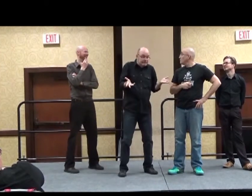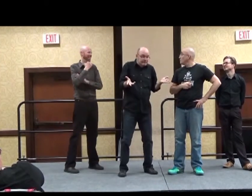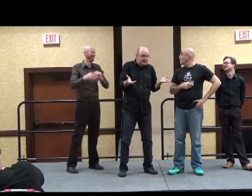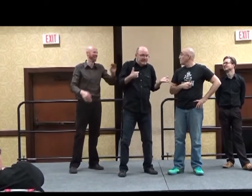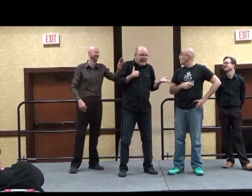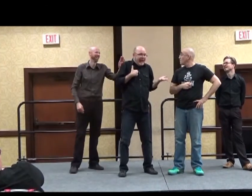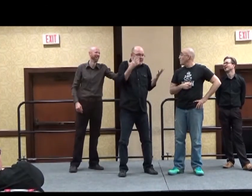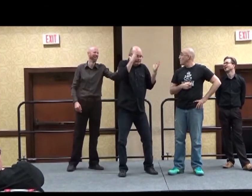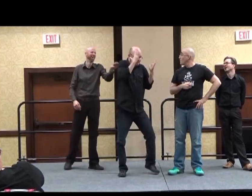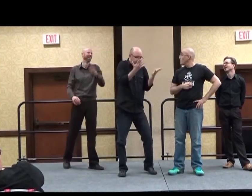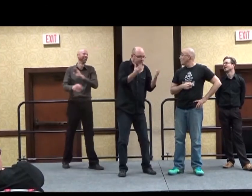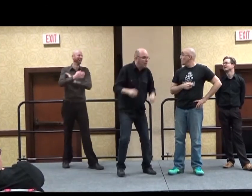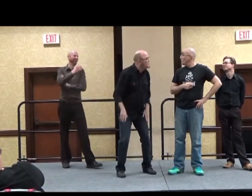Okay, my name's Wayne, all right?